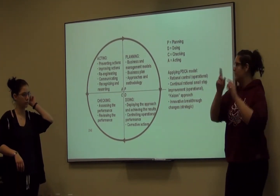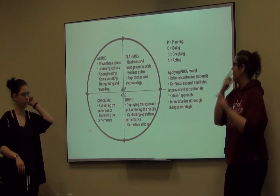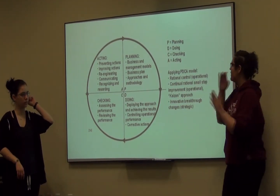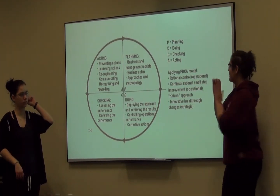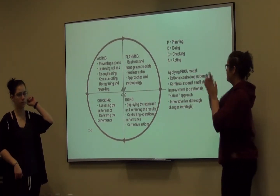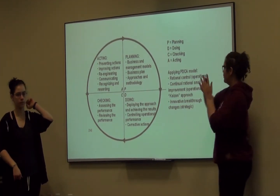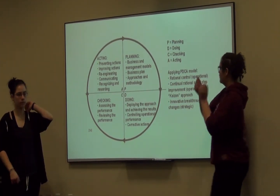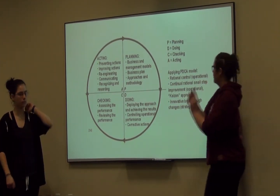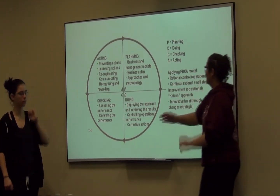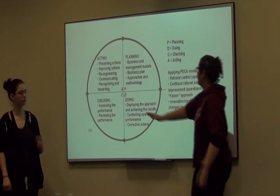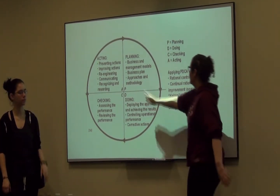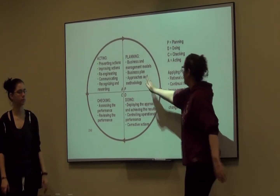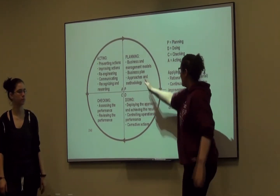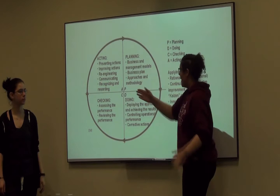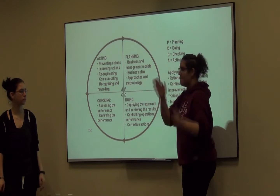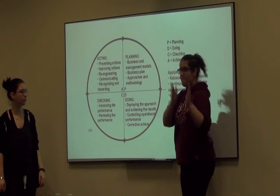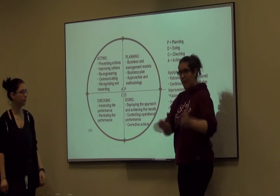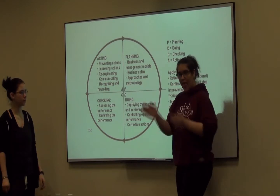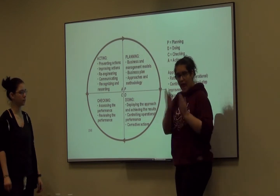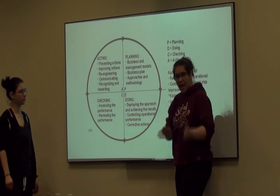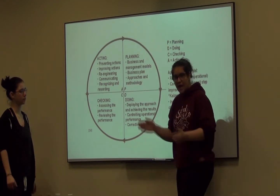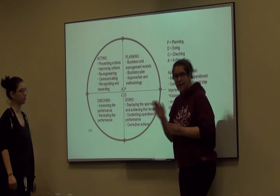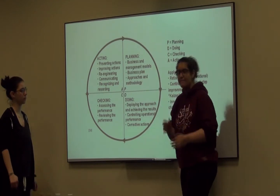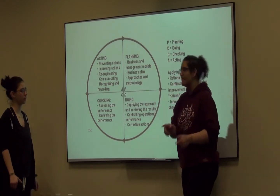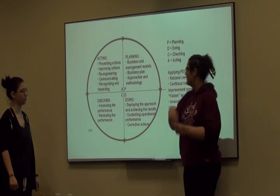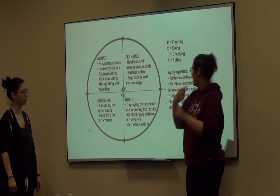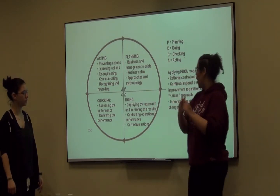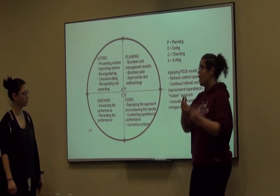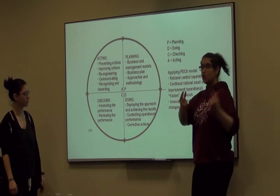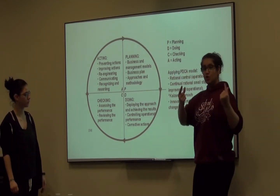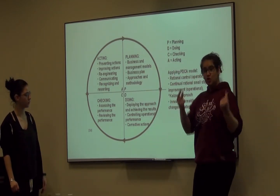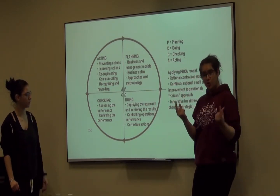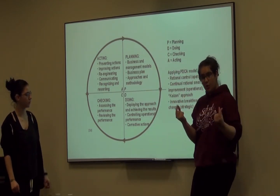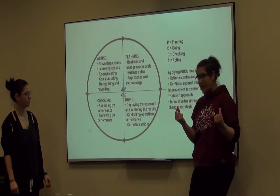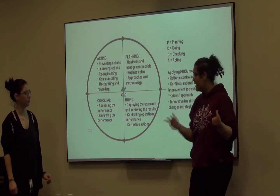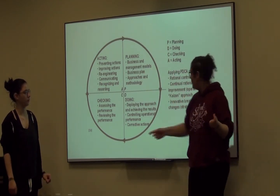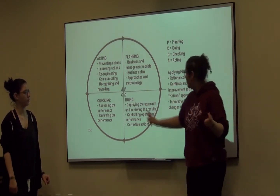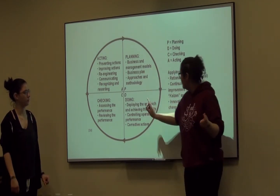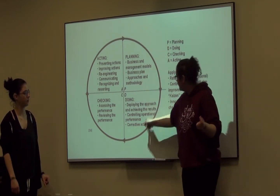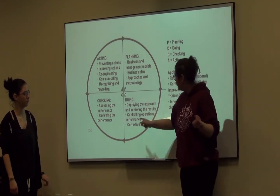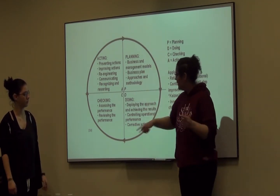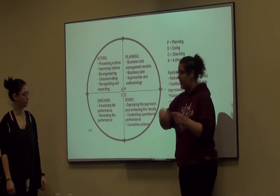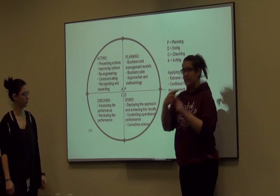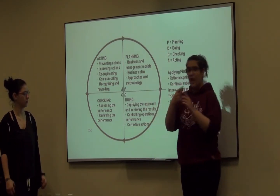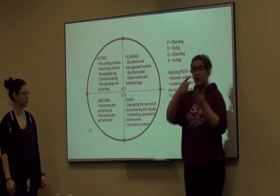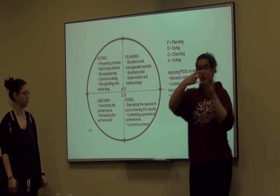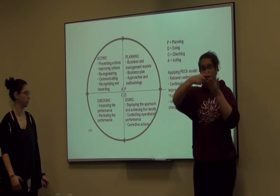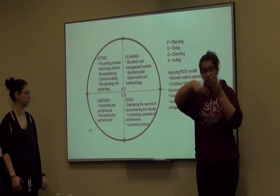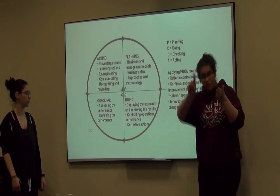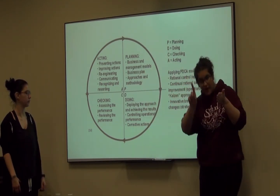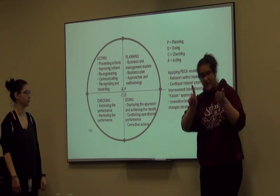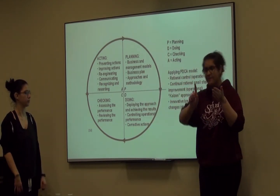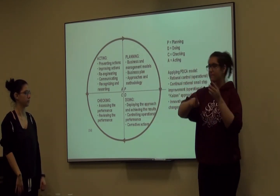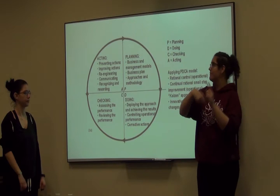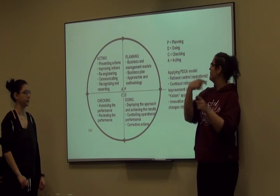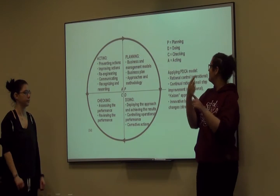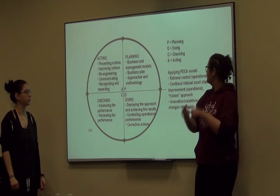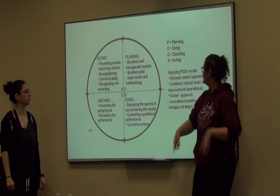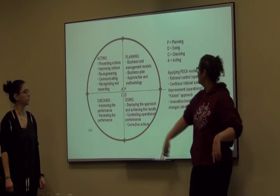So this pie chart is how they would start it. They would plan, they would come up with actions and things to do, and they